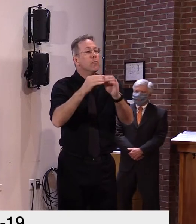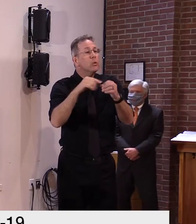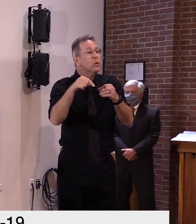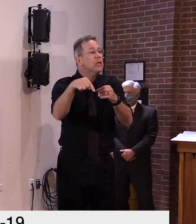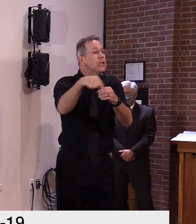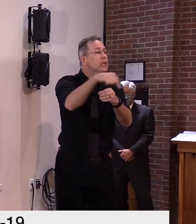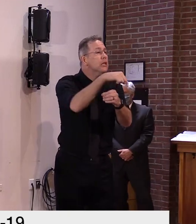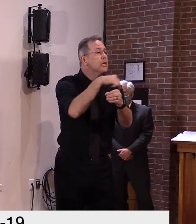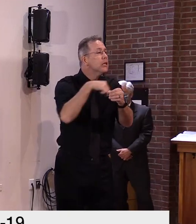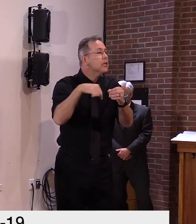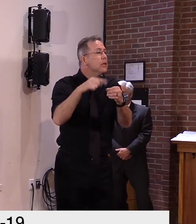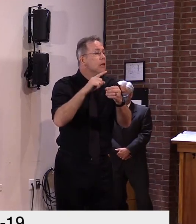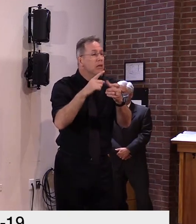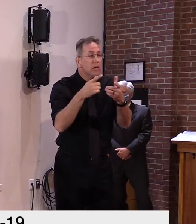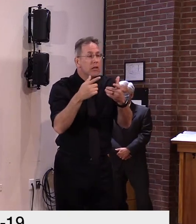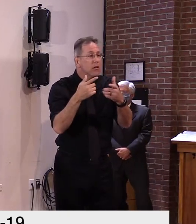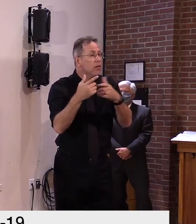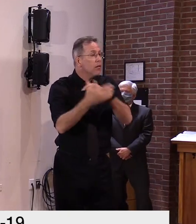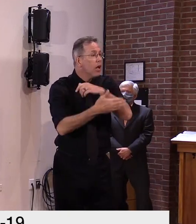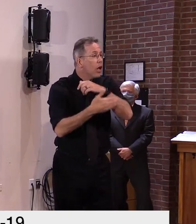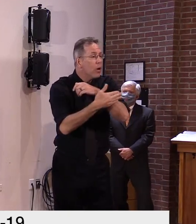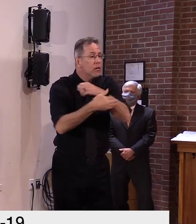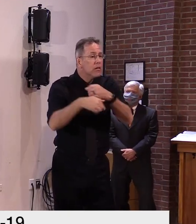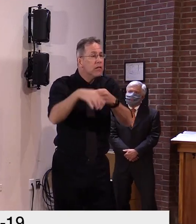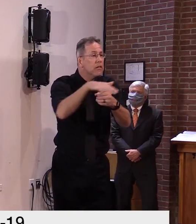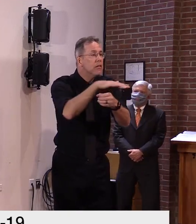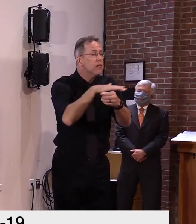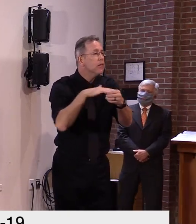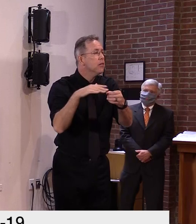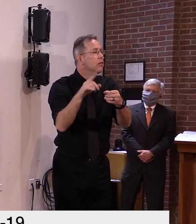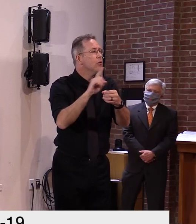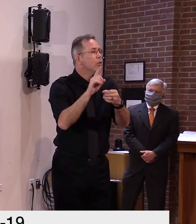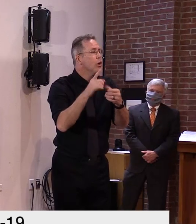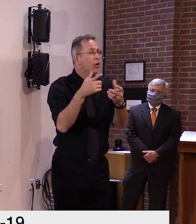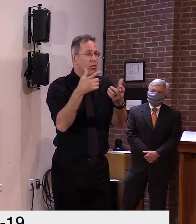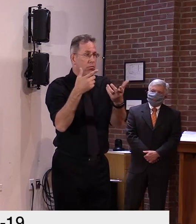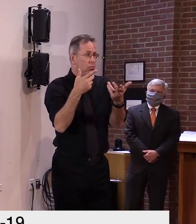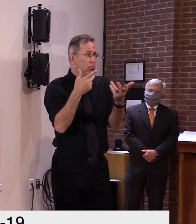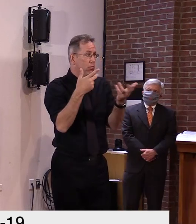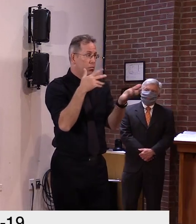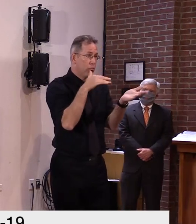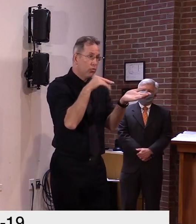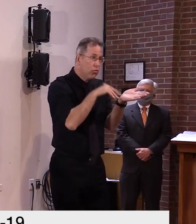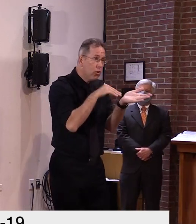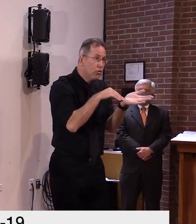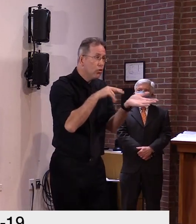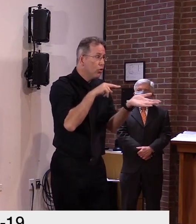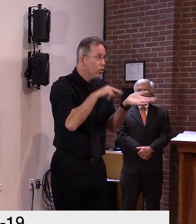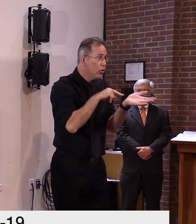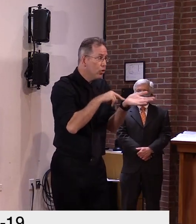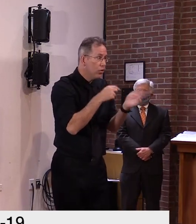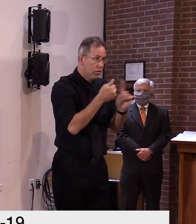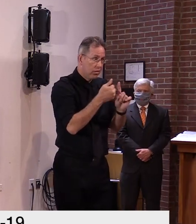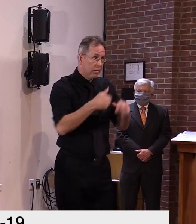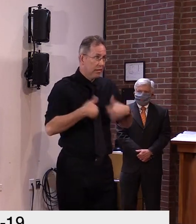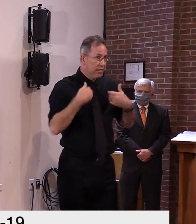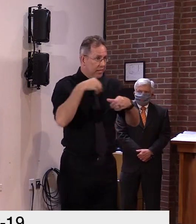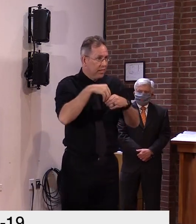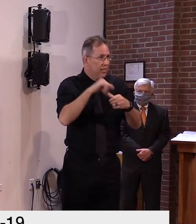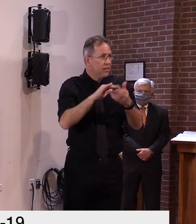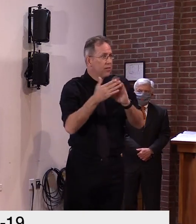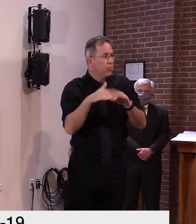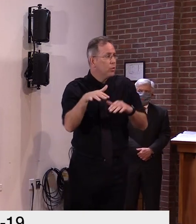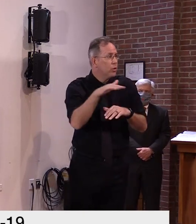don't spend 24/7 at the hospital and never leave, they're going to have the opportunity, like the rest of us, to